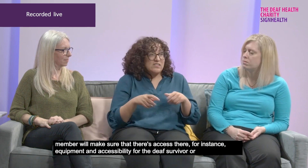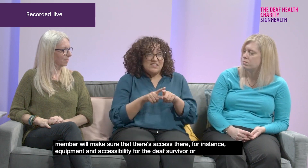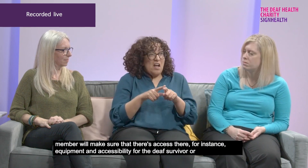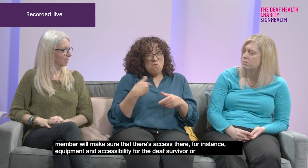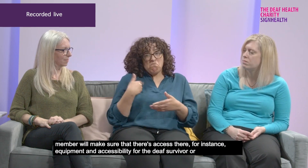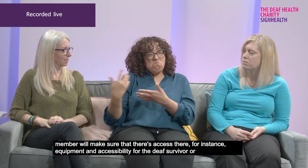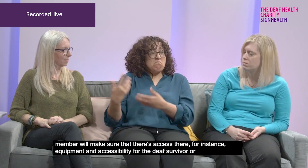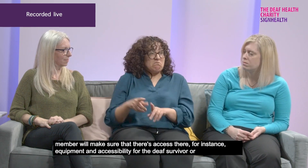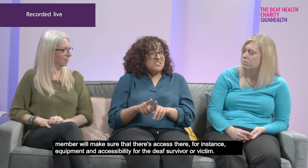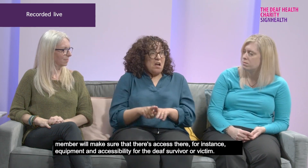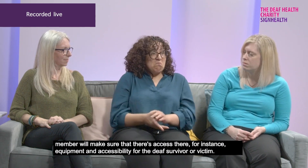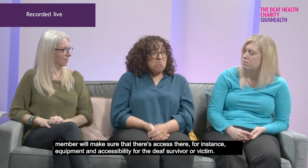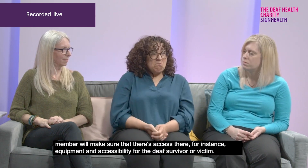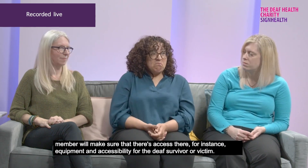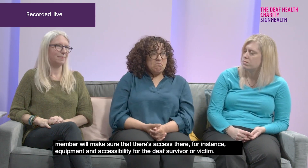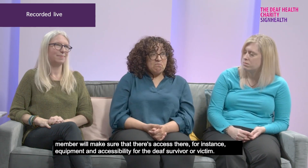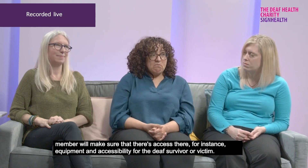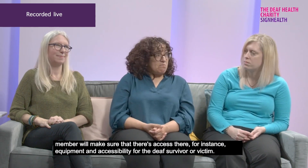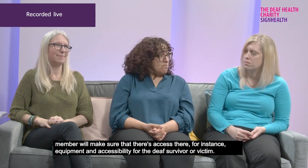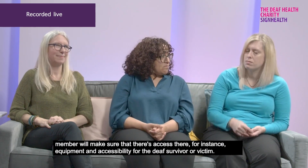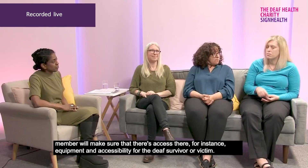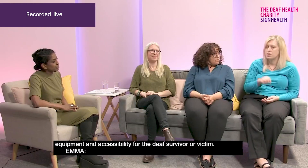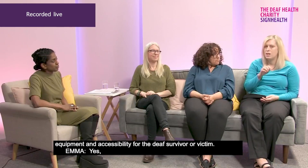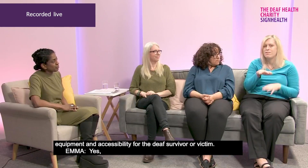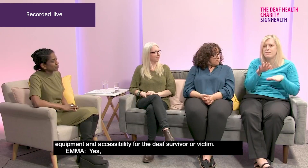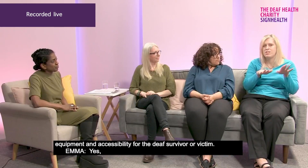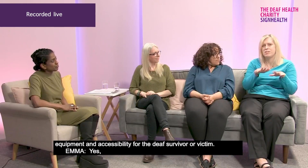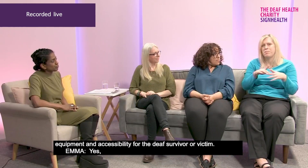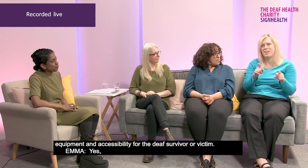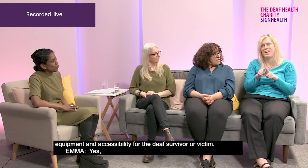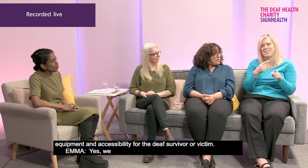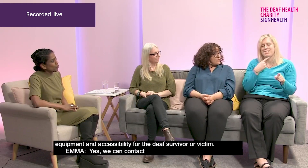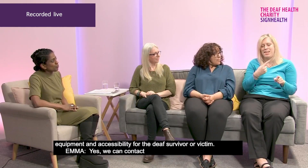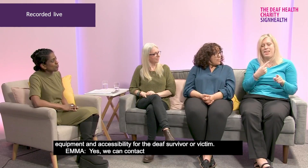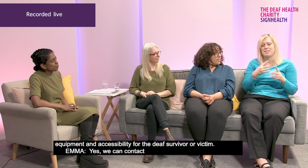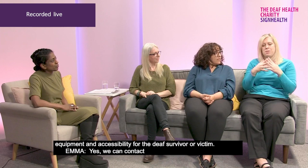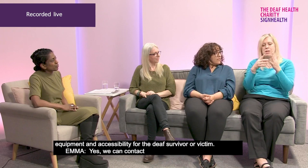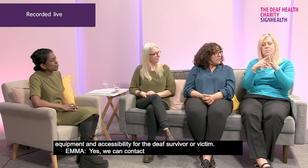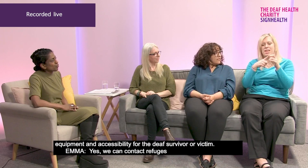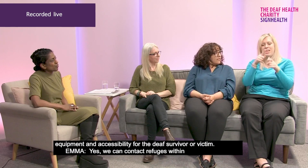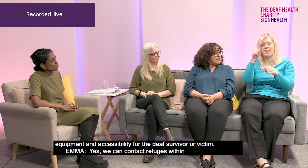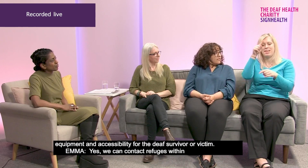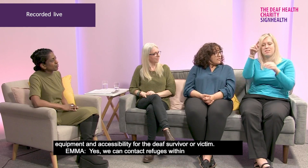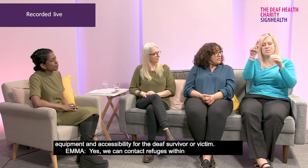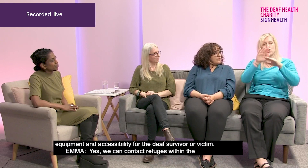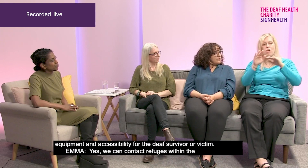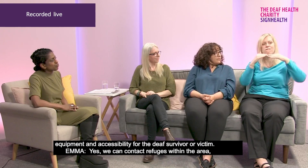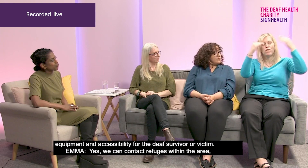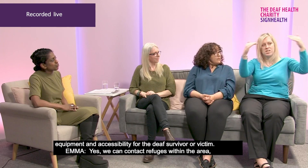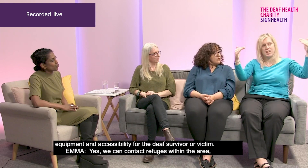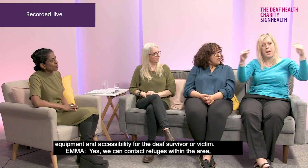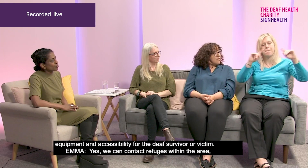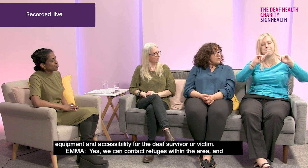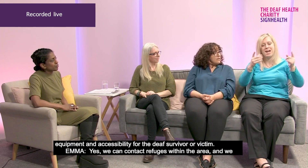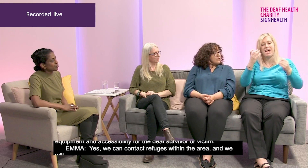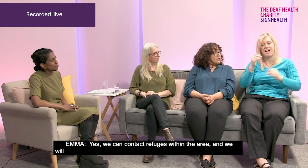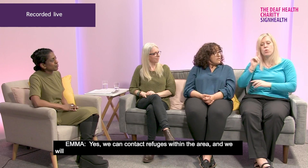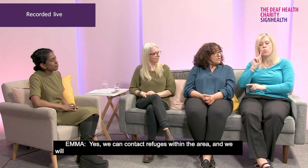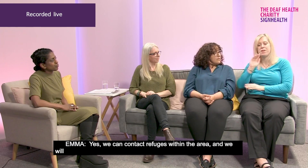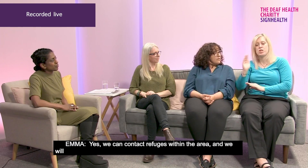And Emma's saying, yes, the same. We can contact refuges within our area. And as well, we make sure that they're accessible for deaf victims